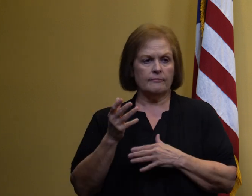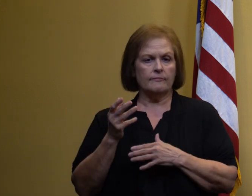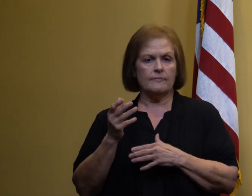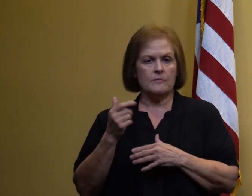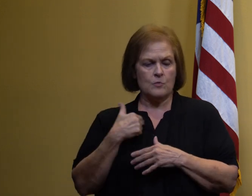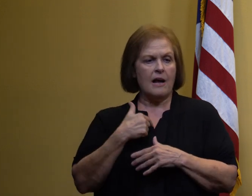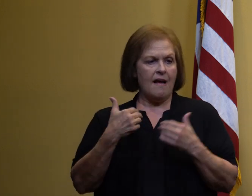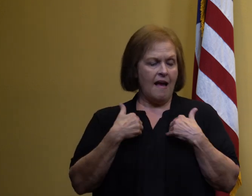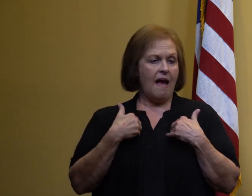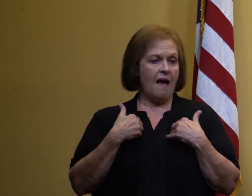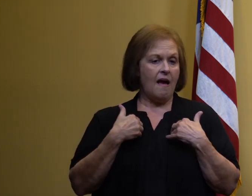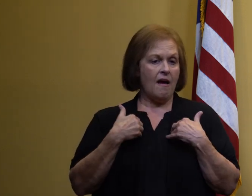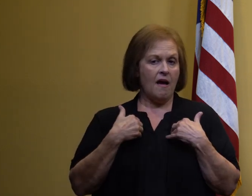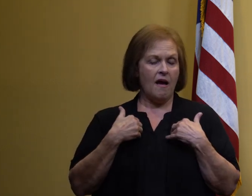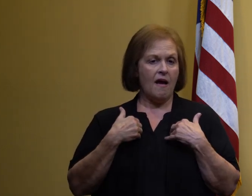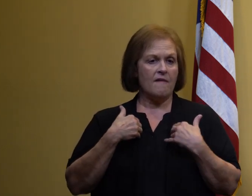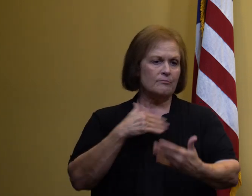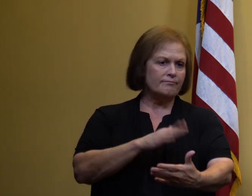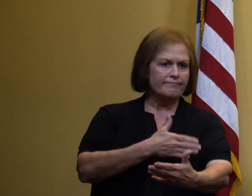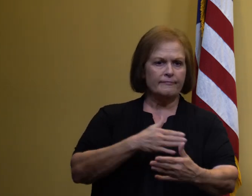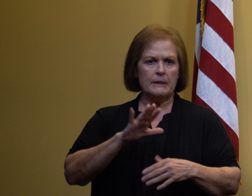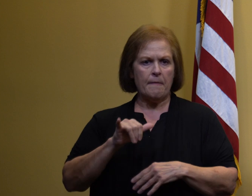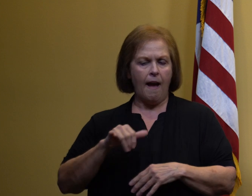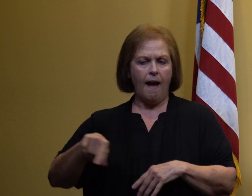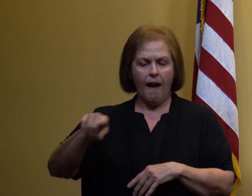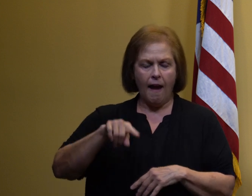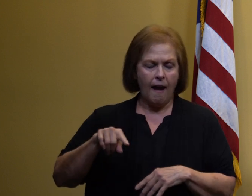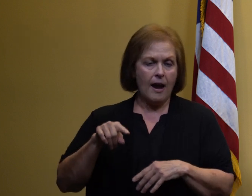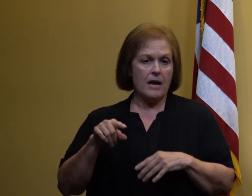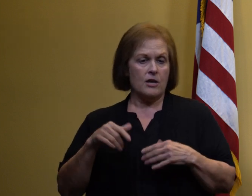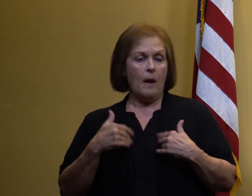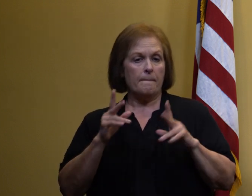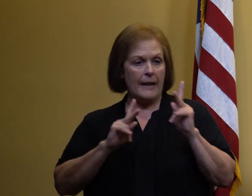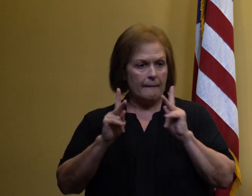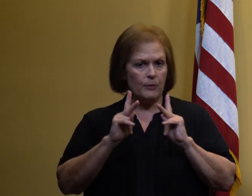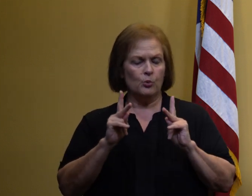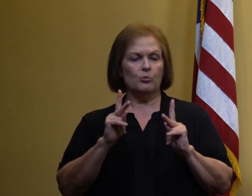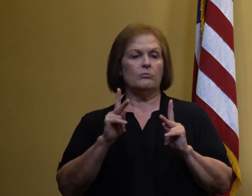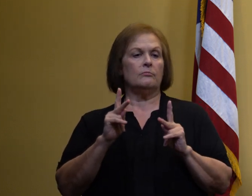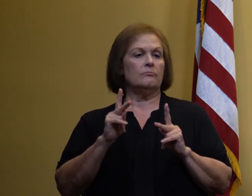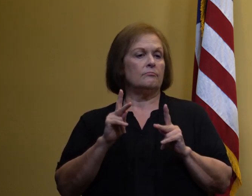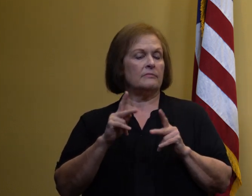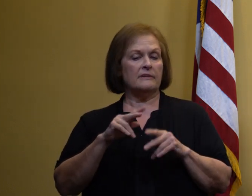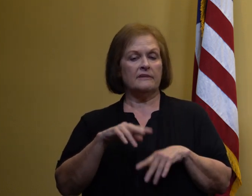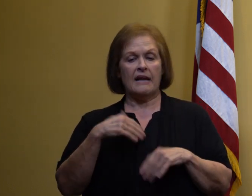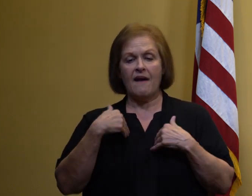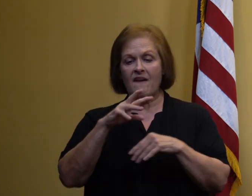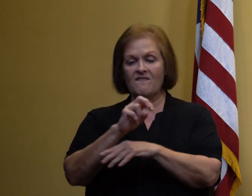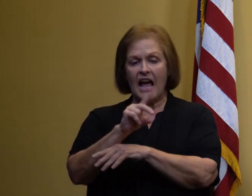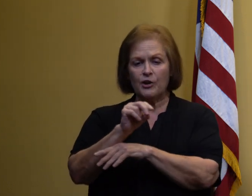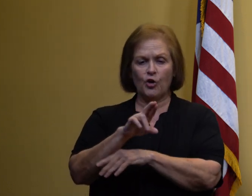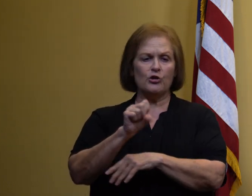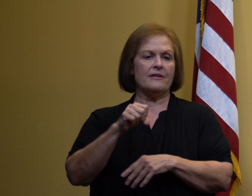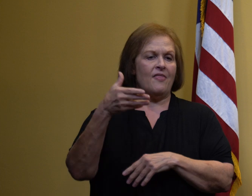have live performances by local youth, artists, teen entrepreneurs who will be vending, as well as a college